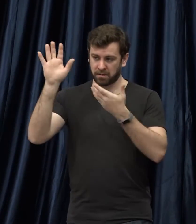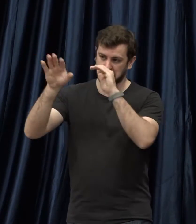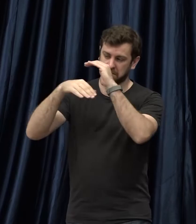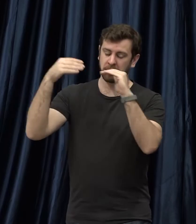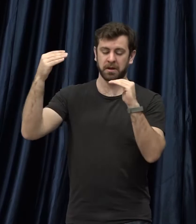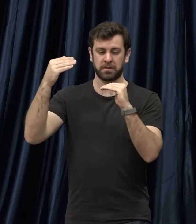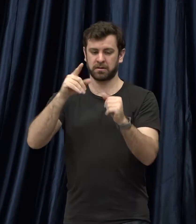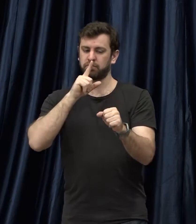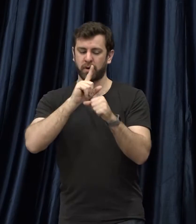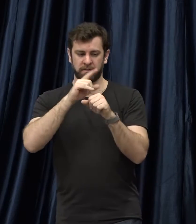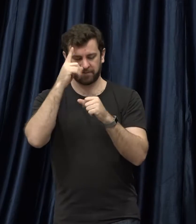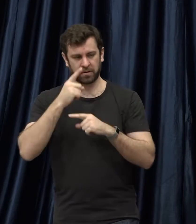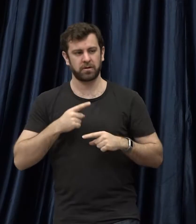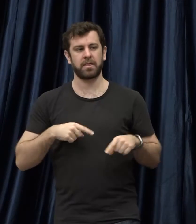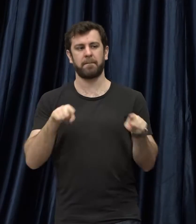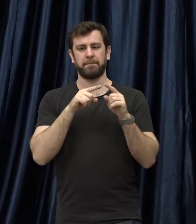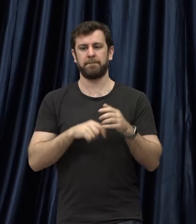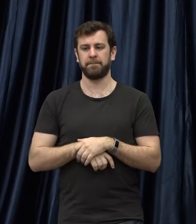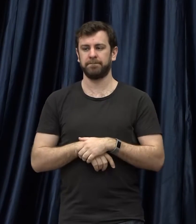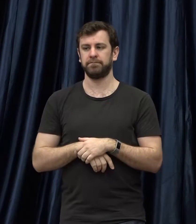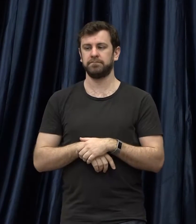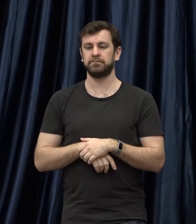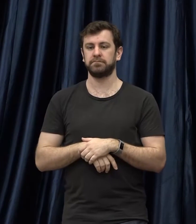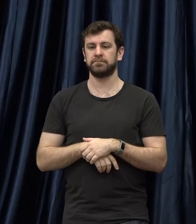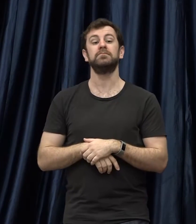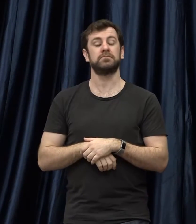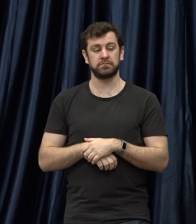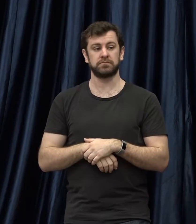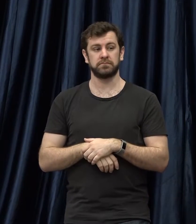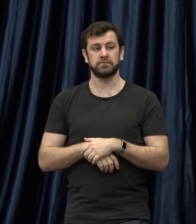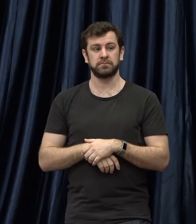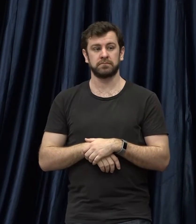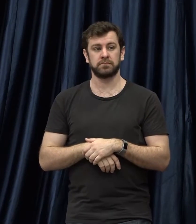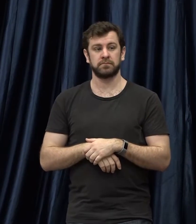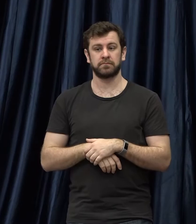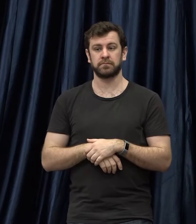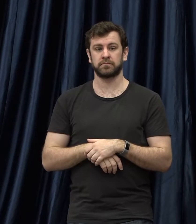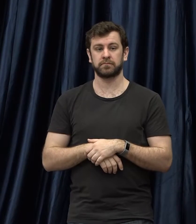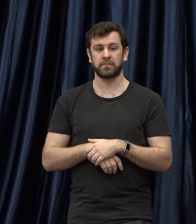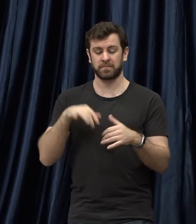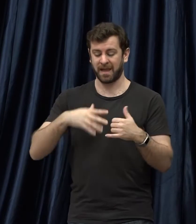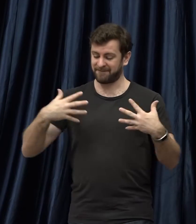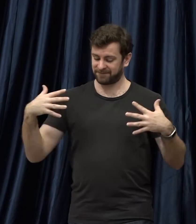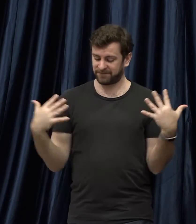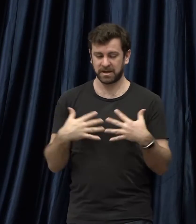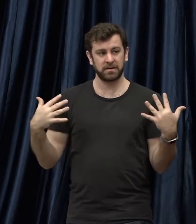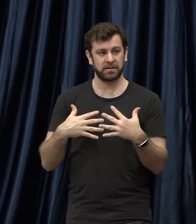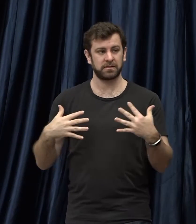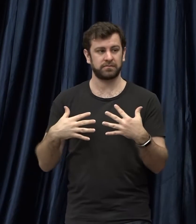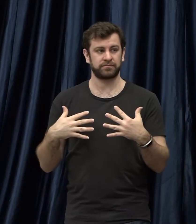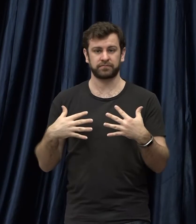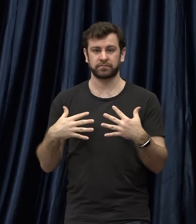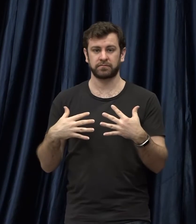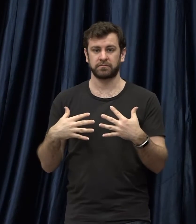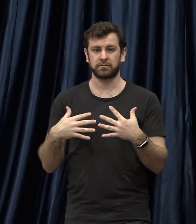has been promised to us. And so the maqam of fear,